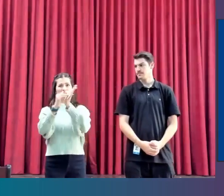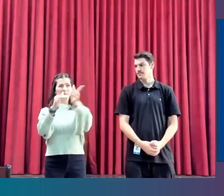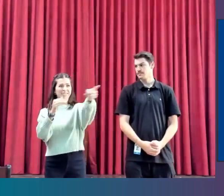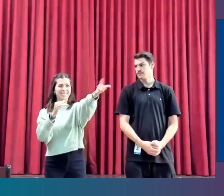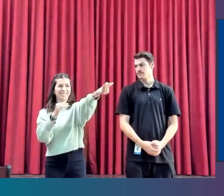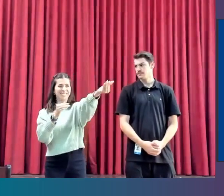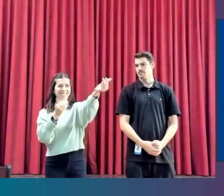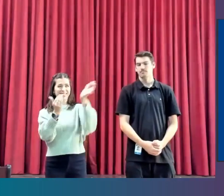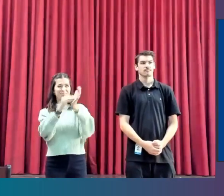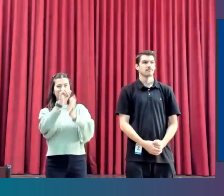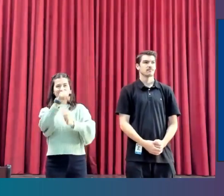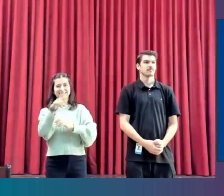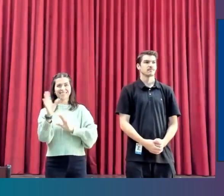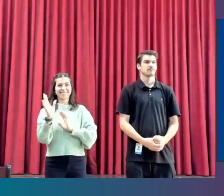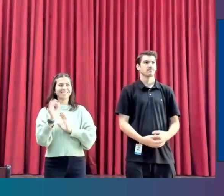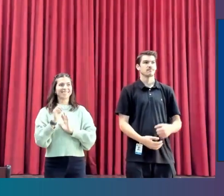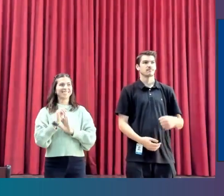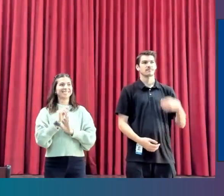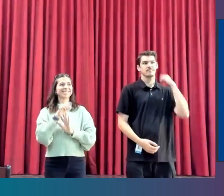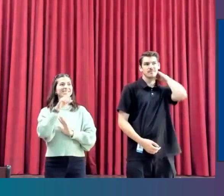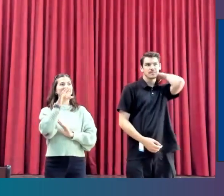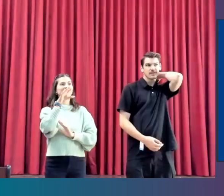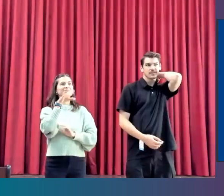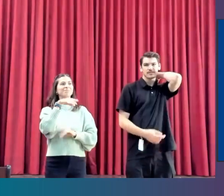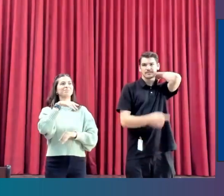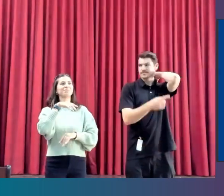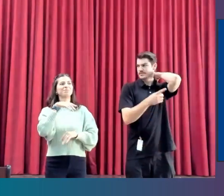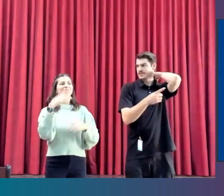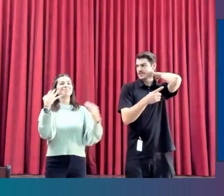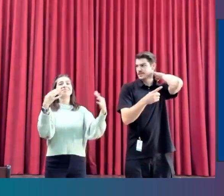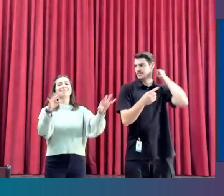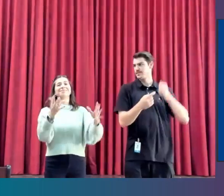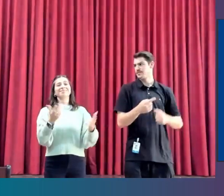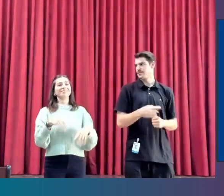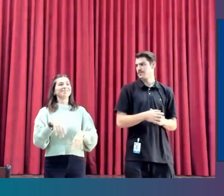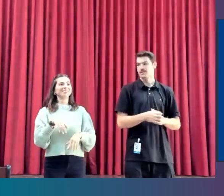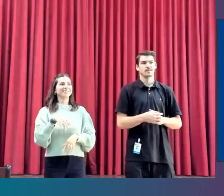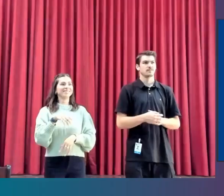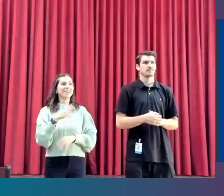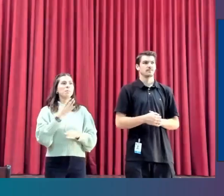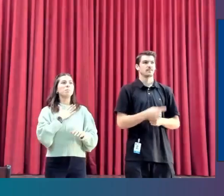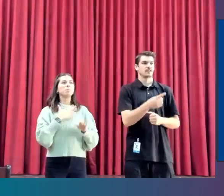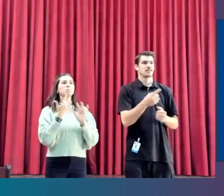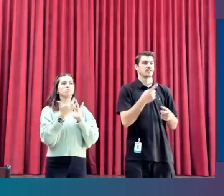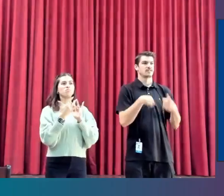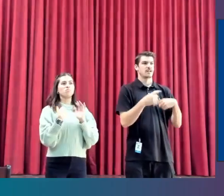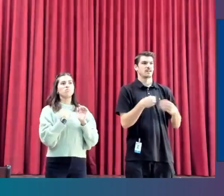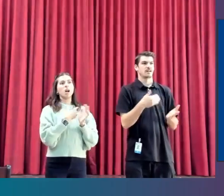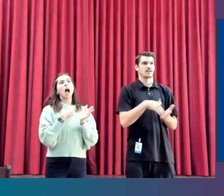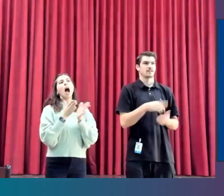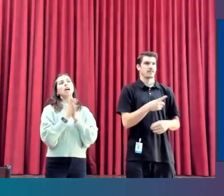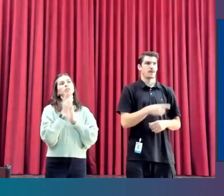first step to get to reach out to? If contacting